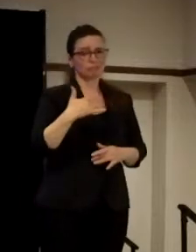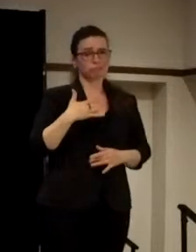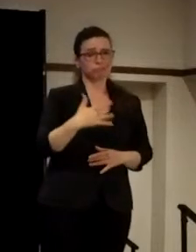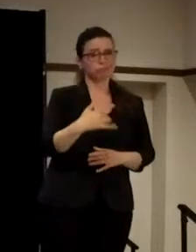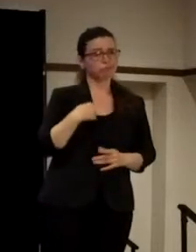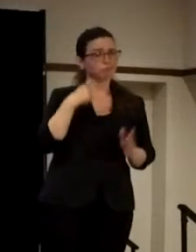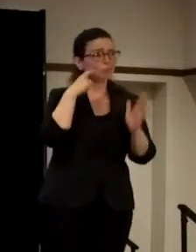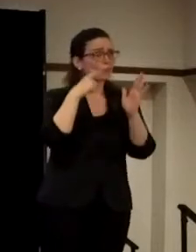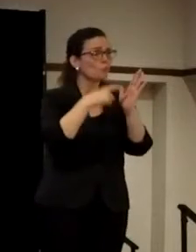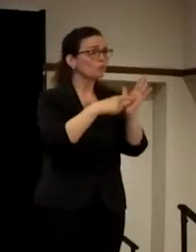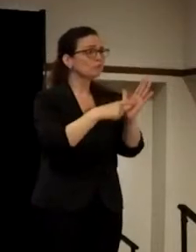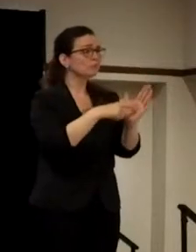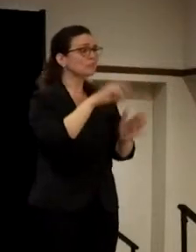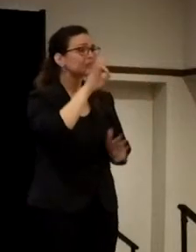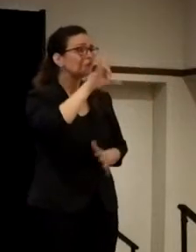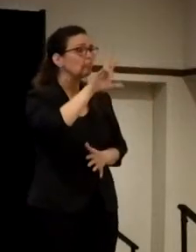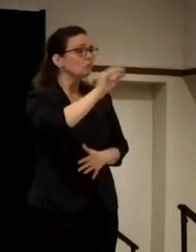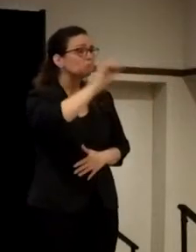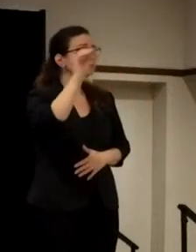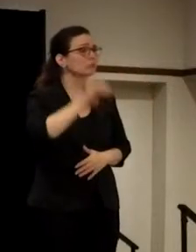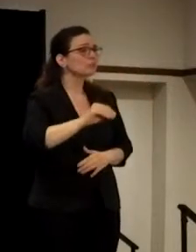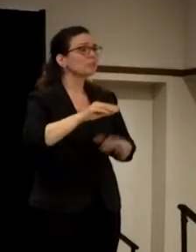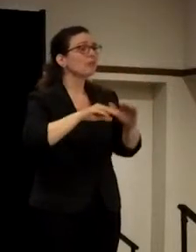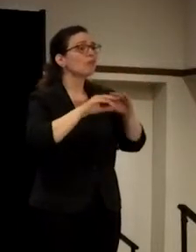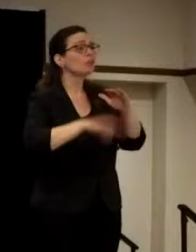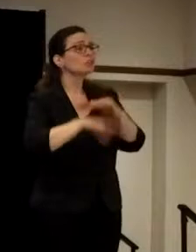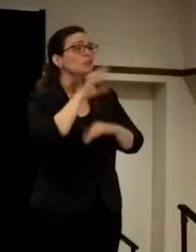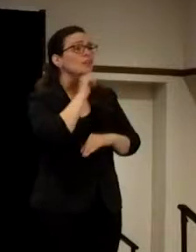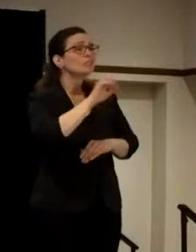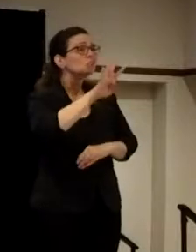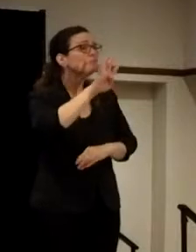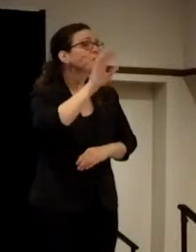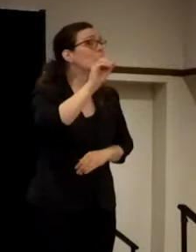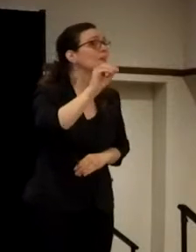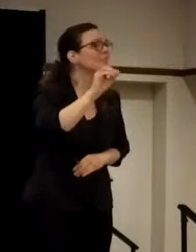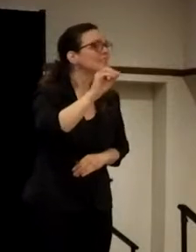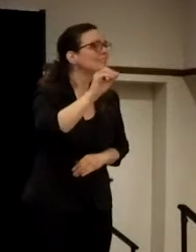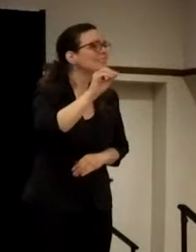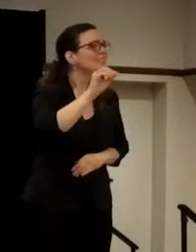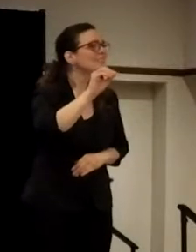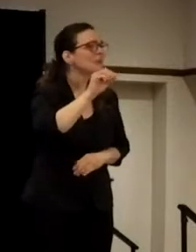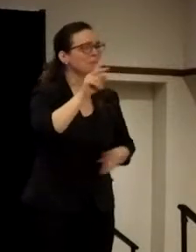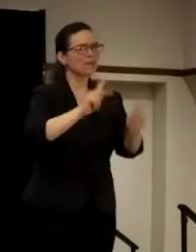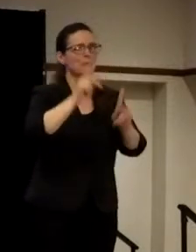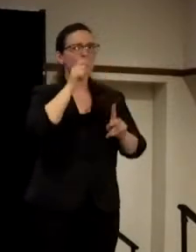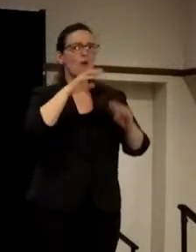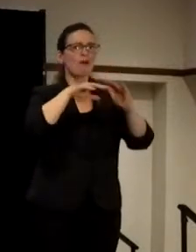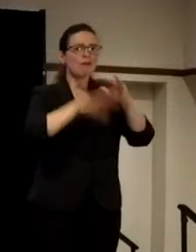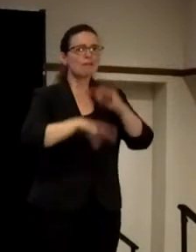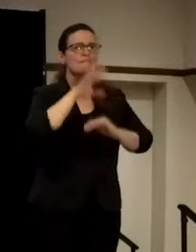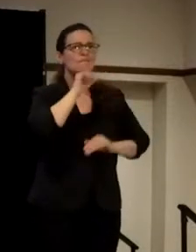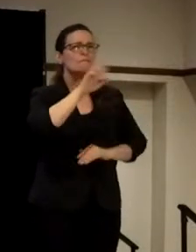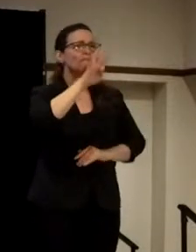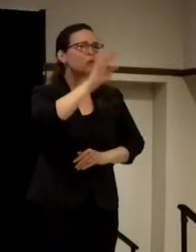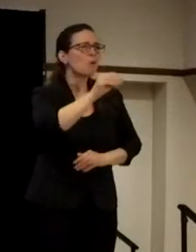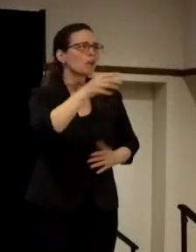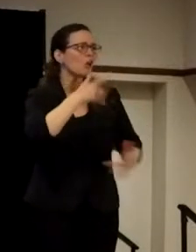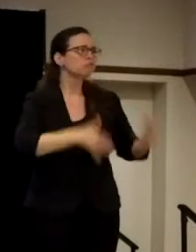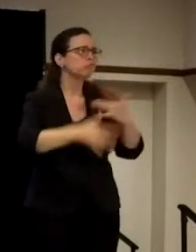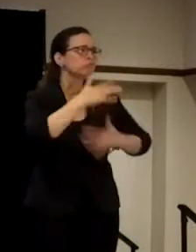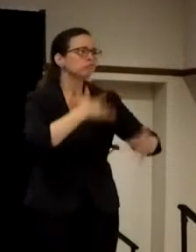are under 40. If you add that 40 to 49-year-old demographic, that number goes well into the high